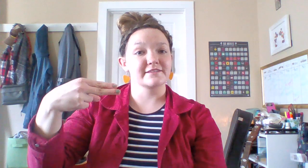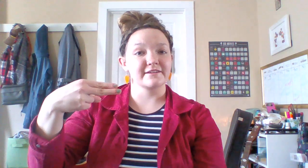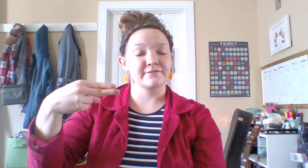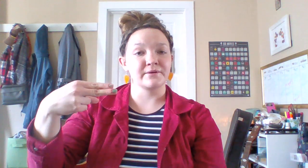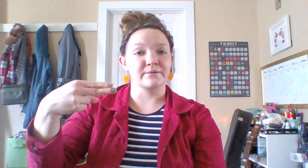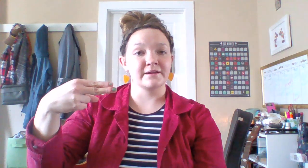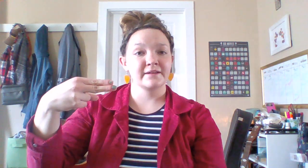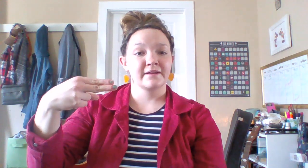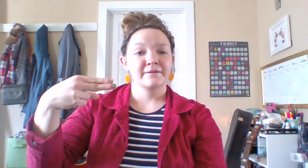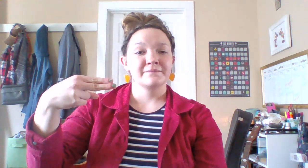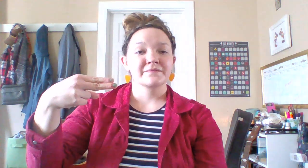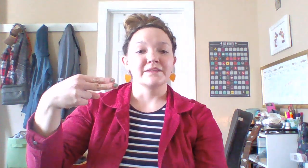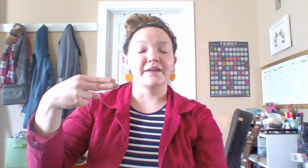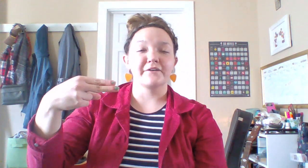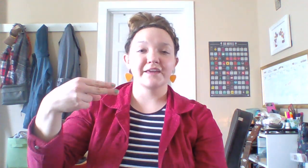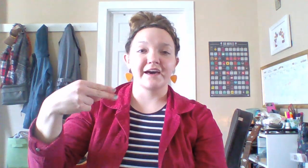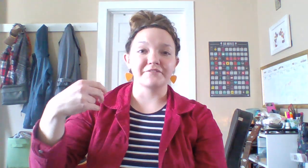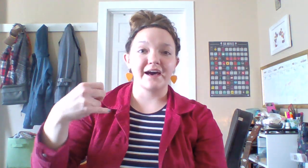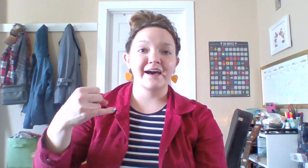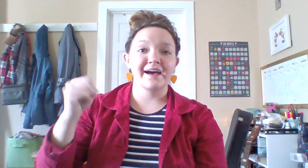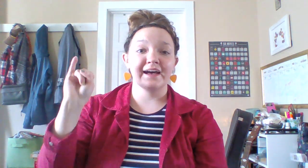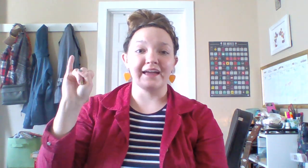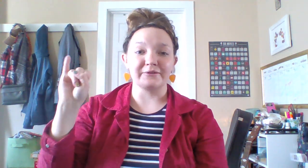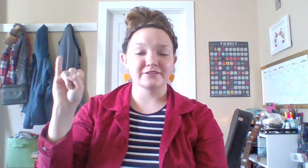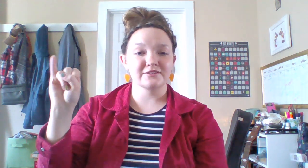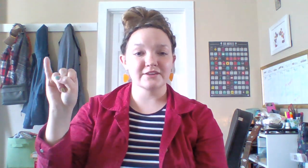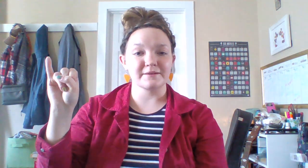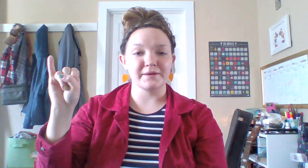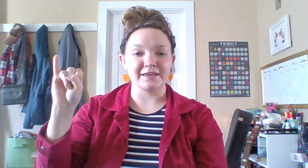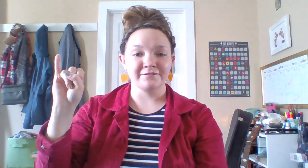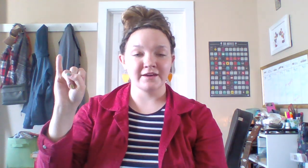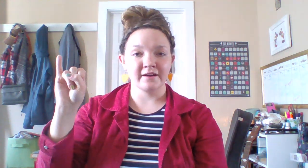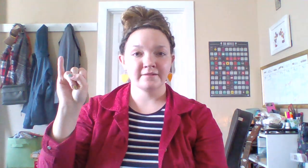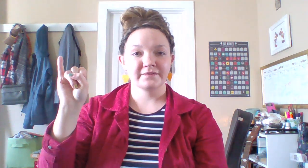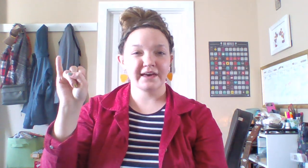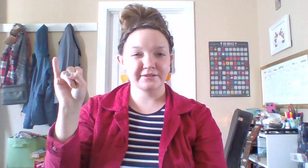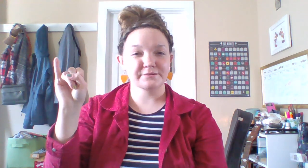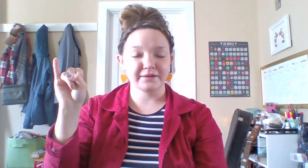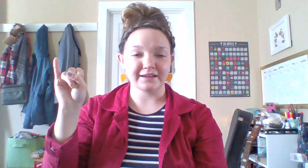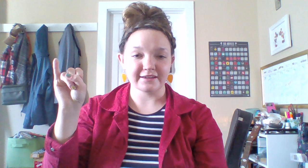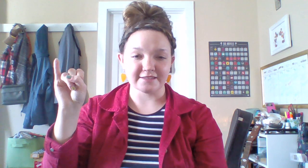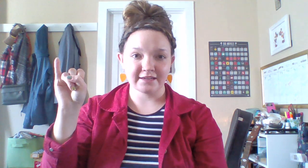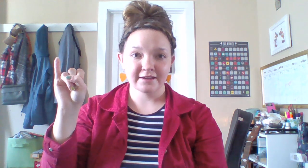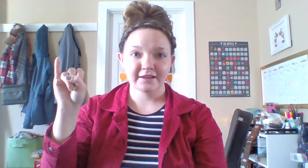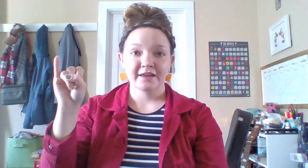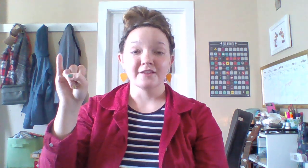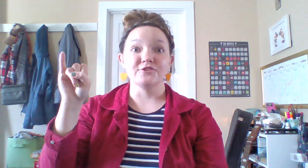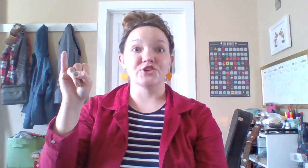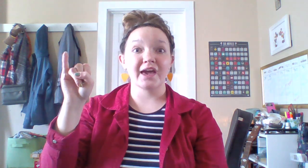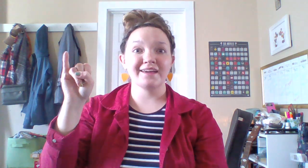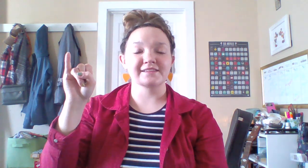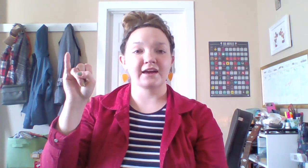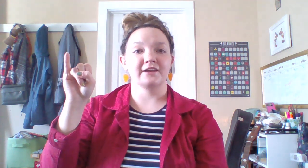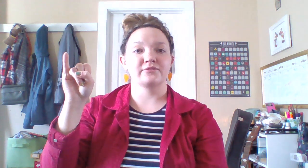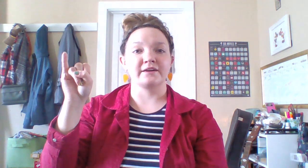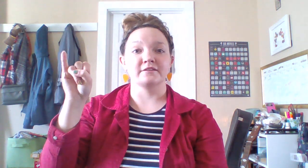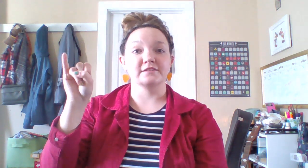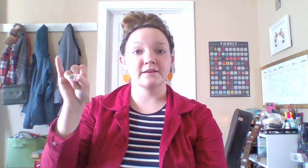facing forward. Now we have I, which is just a pinky finger. That one's pretty easy. J is kind of like you're dipping